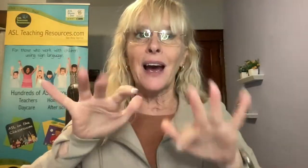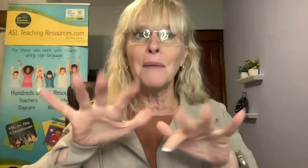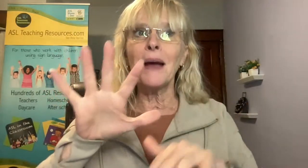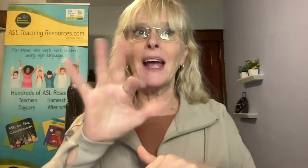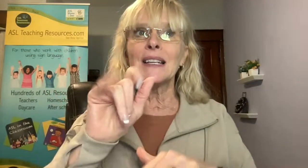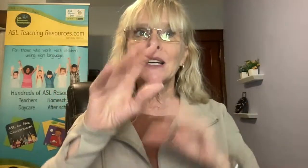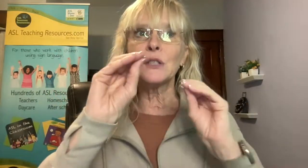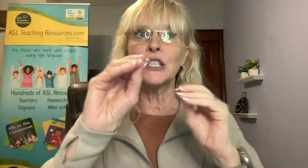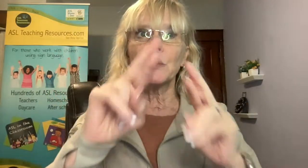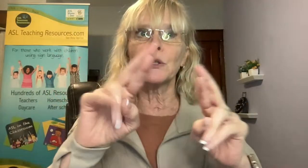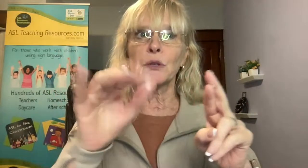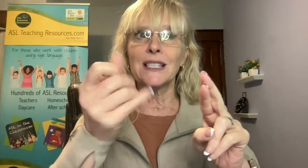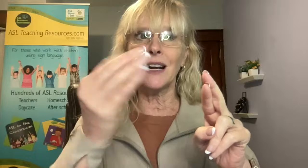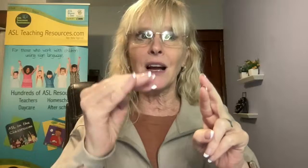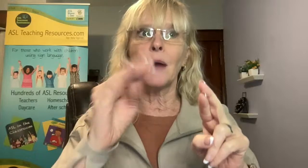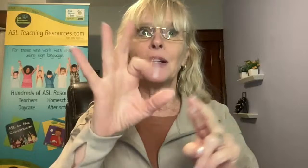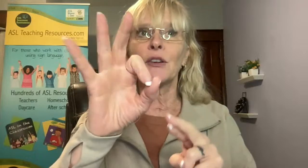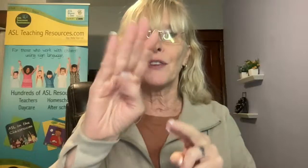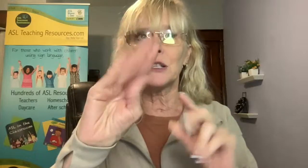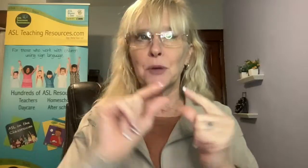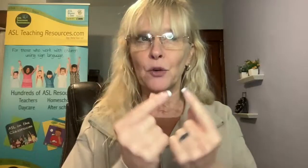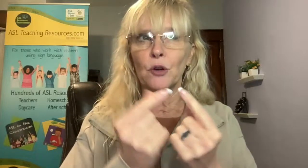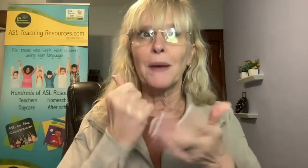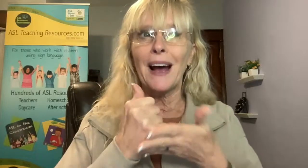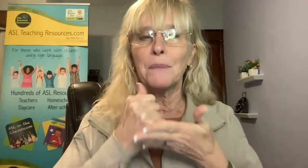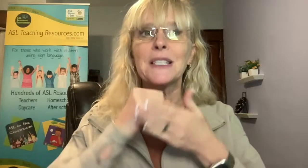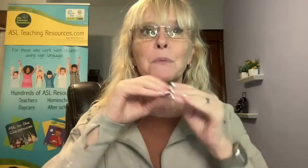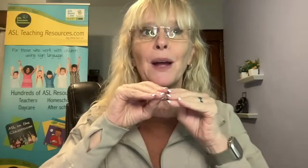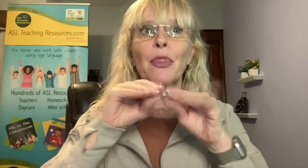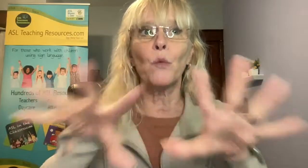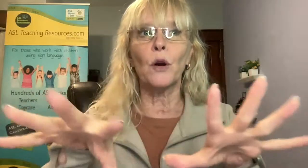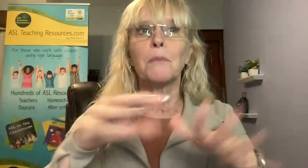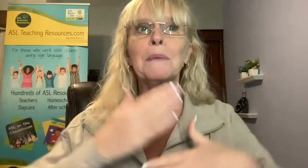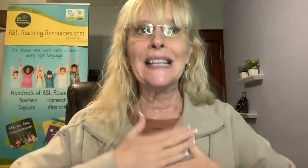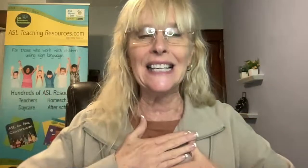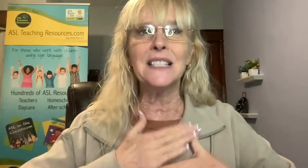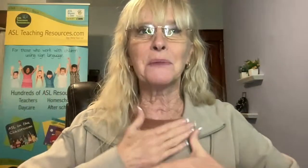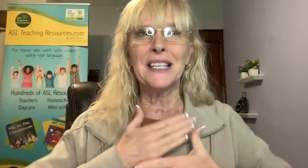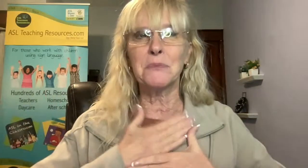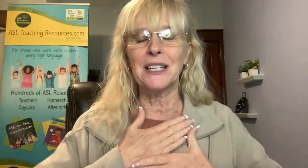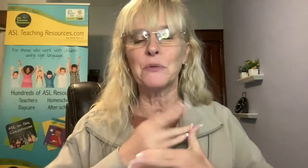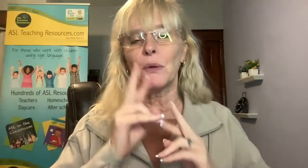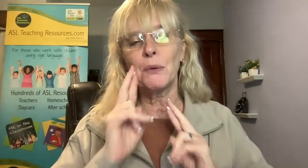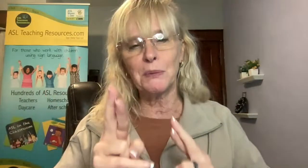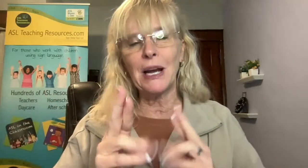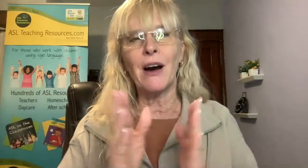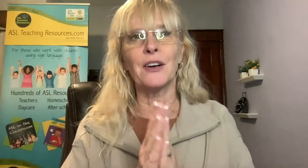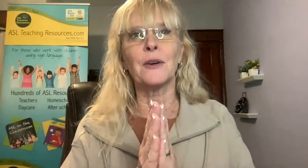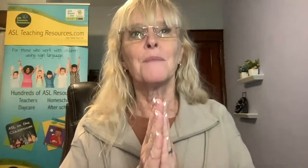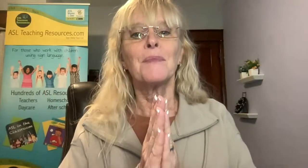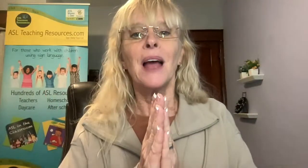type ASLTeachingResources.com in your Facebook group. Help us spread the word. Please, please, please. We would be honored.